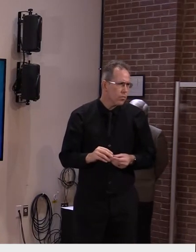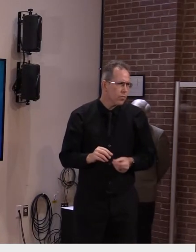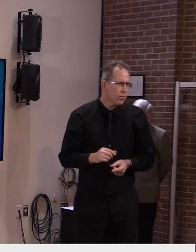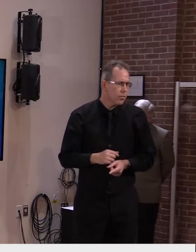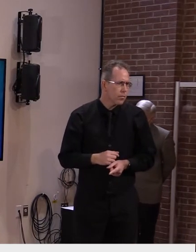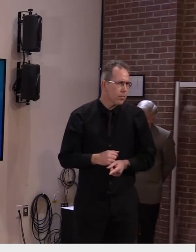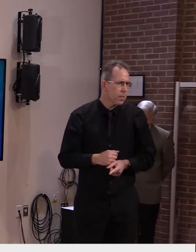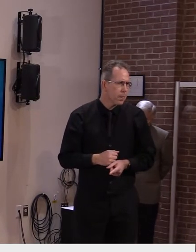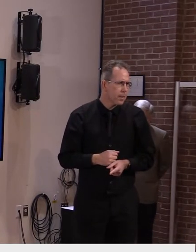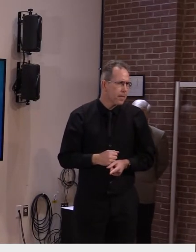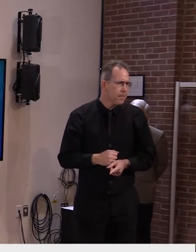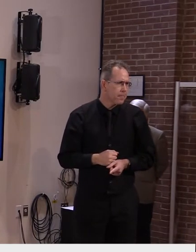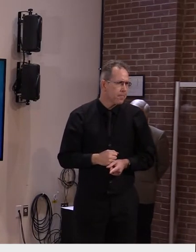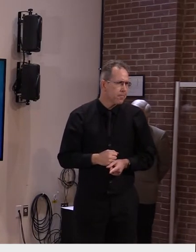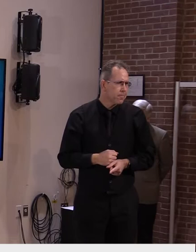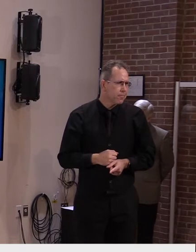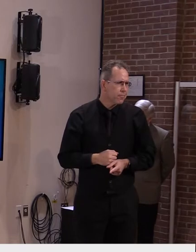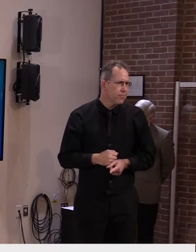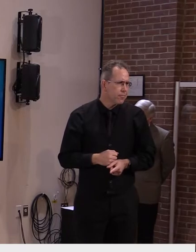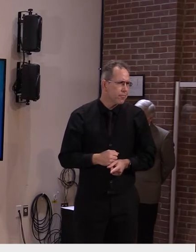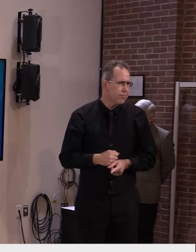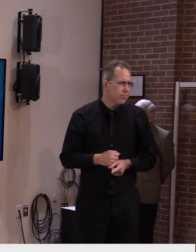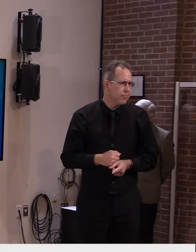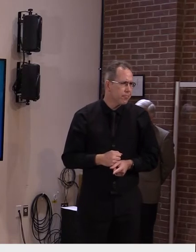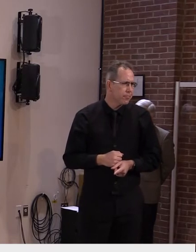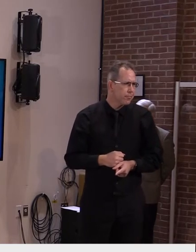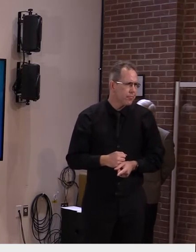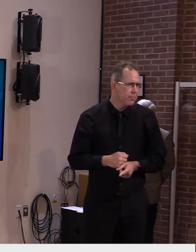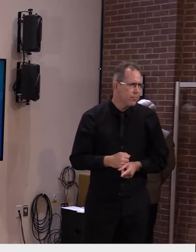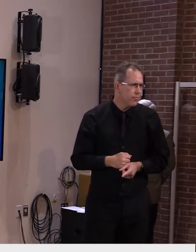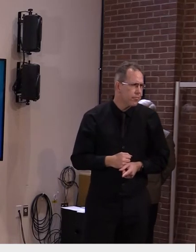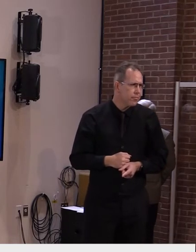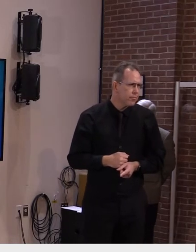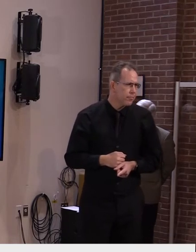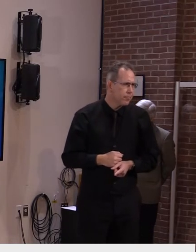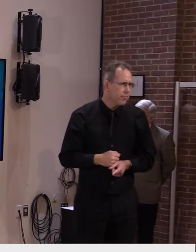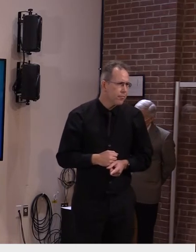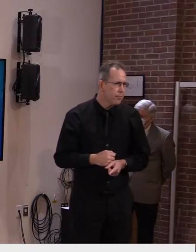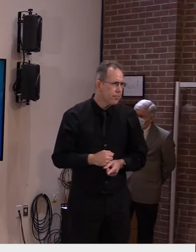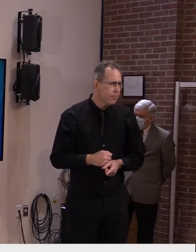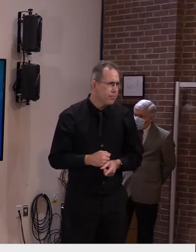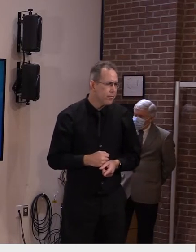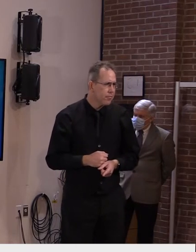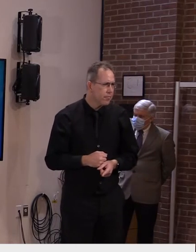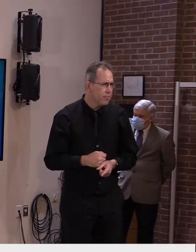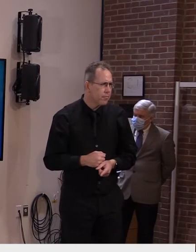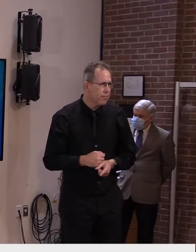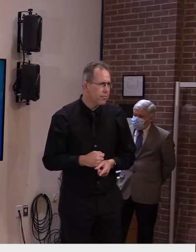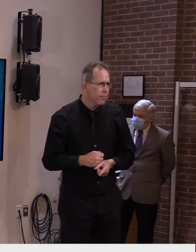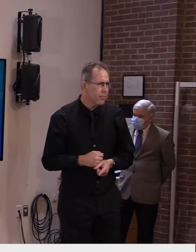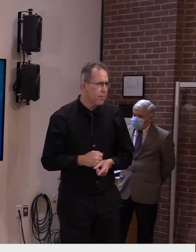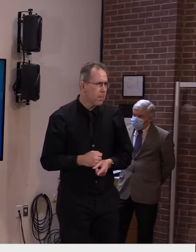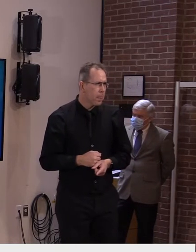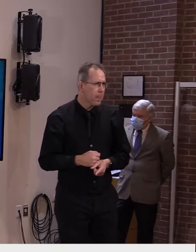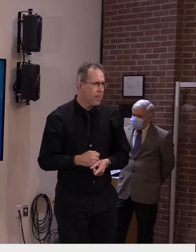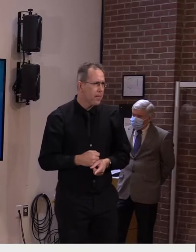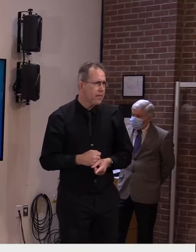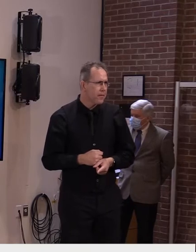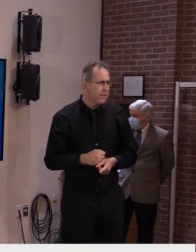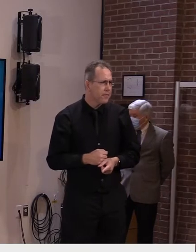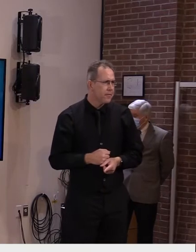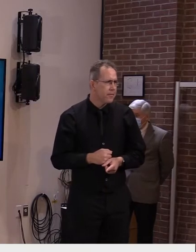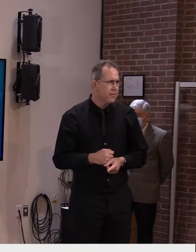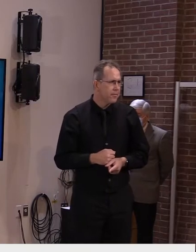that age bracket, with 18% in Essex County, 21% in Orleans, going up to 54% of 5